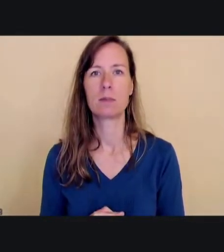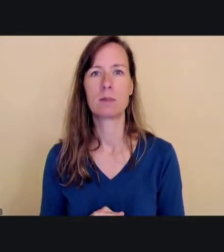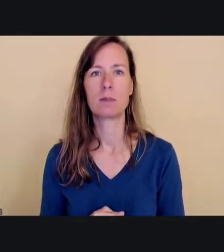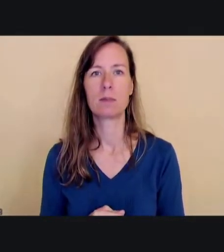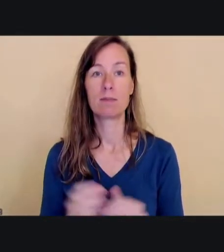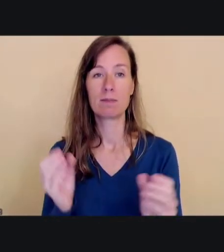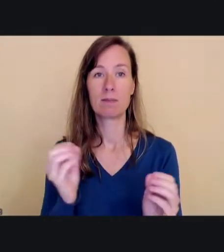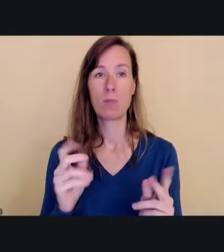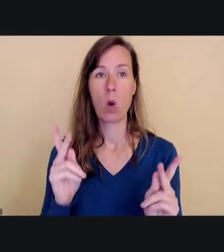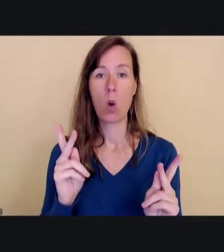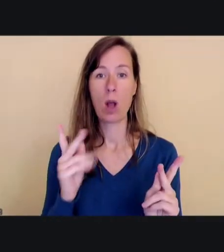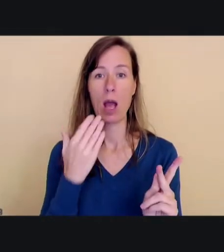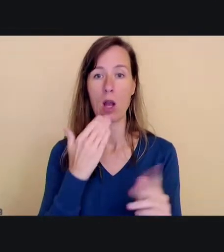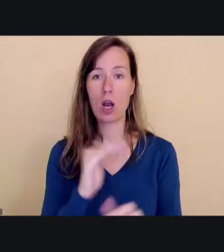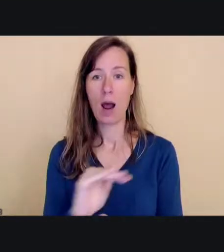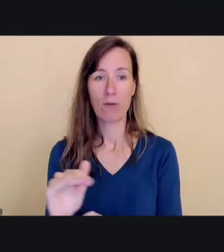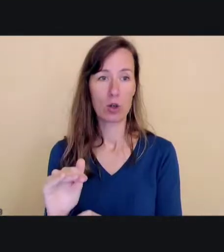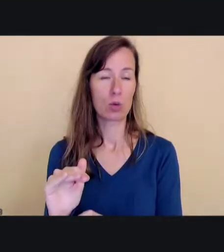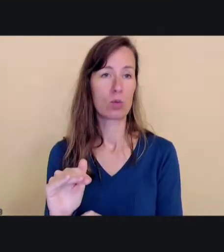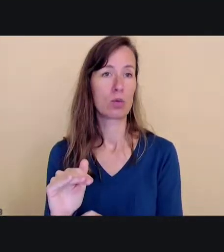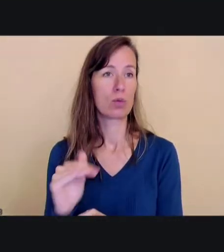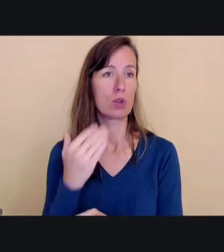Okay, well, good afternoon or good evening.